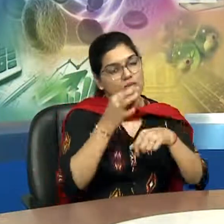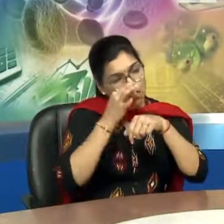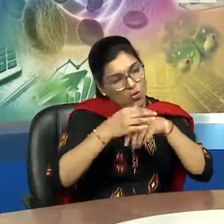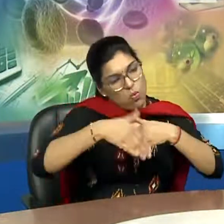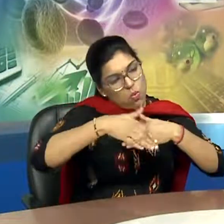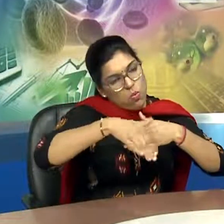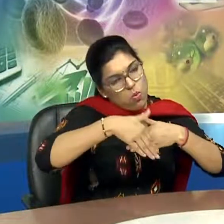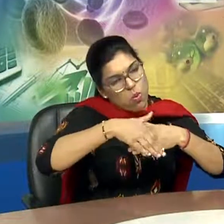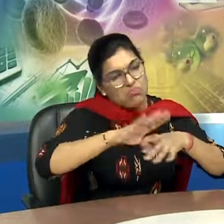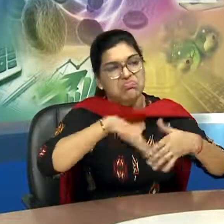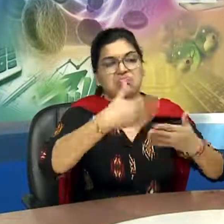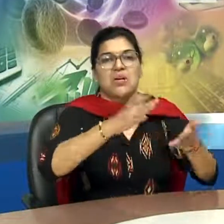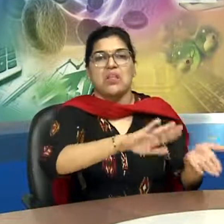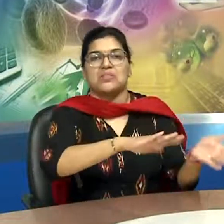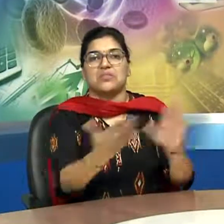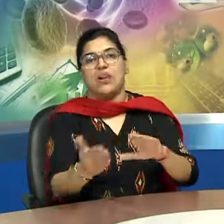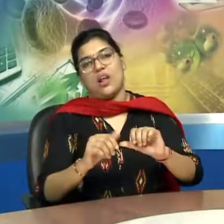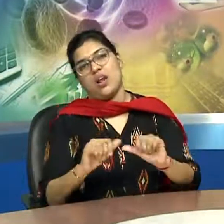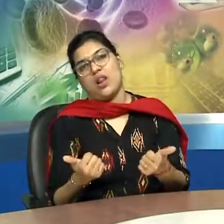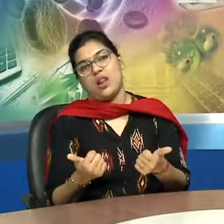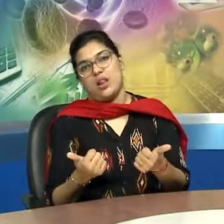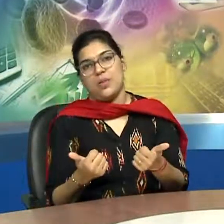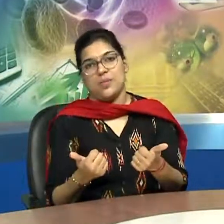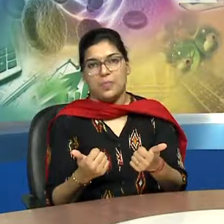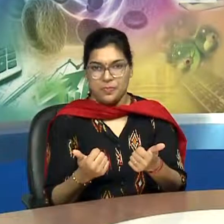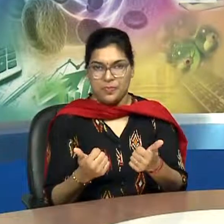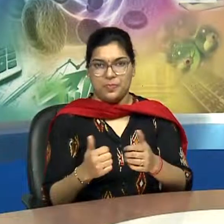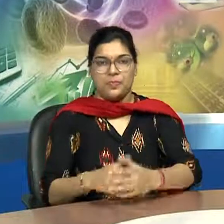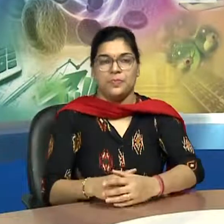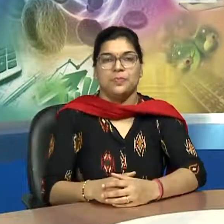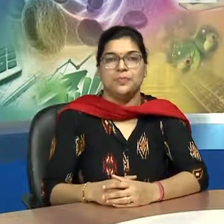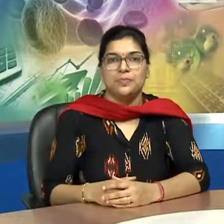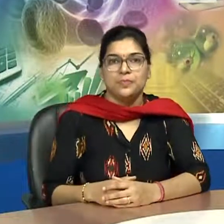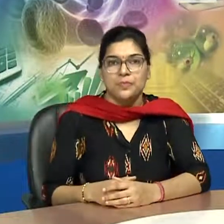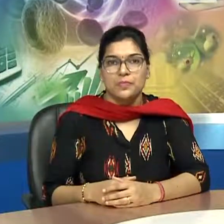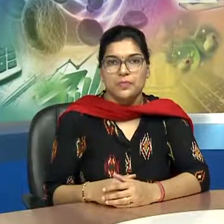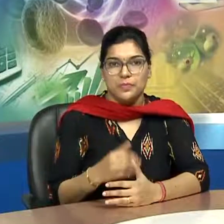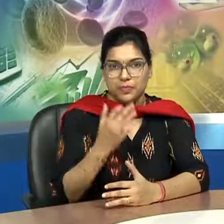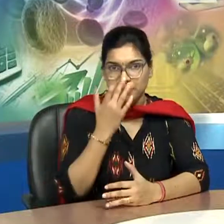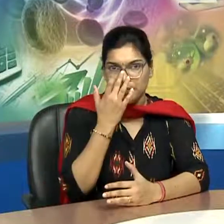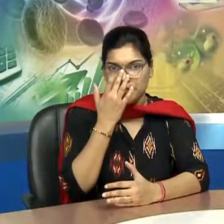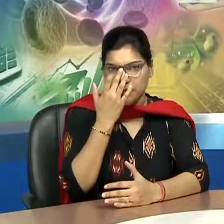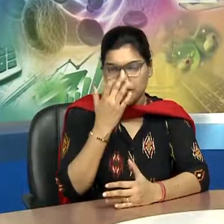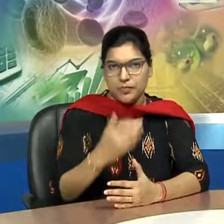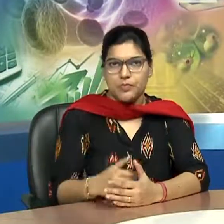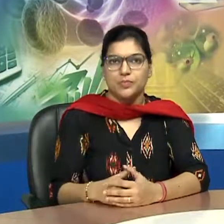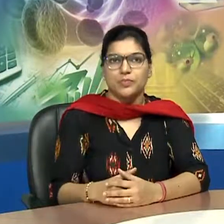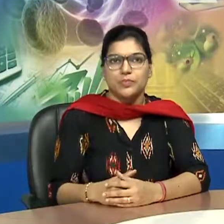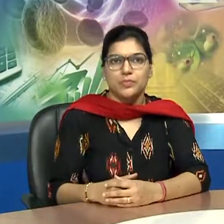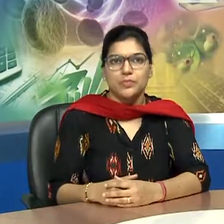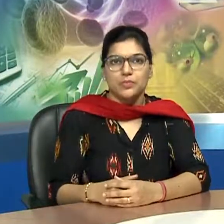again. And there is many chances that the person may go back to the addiction again.